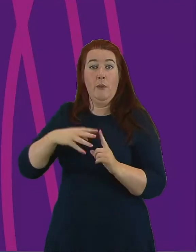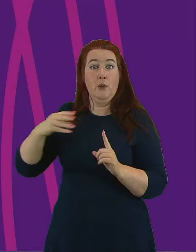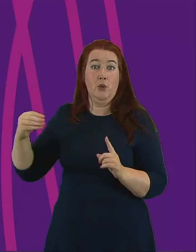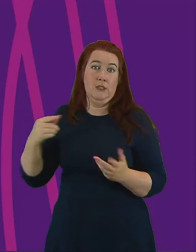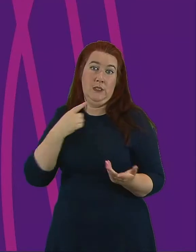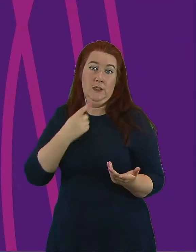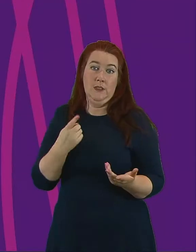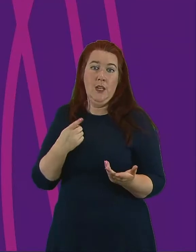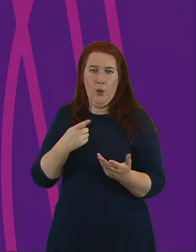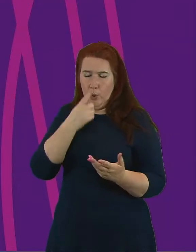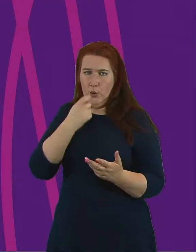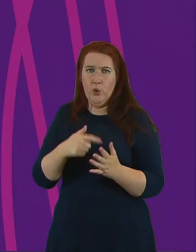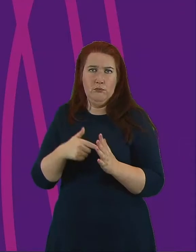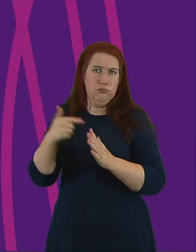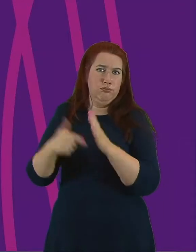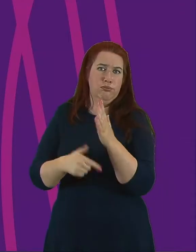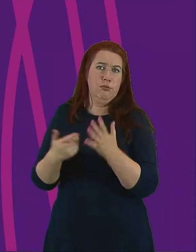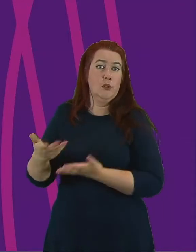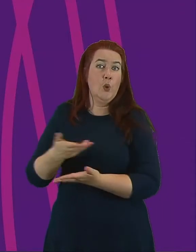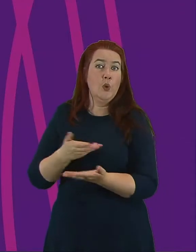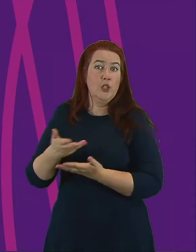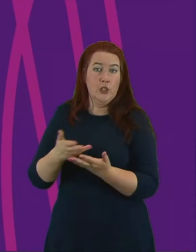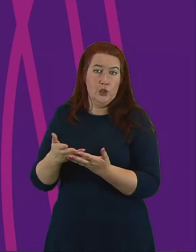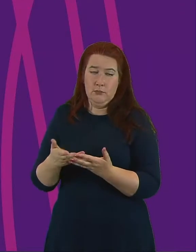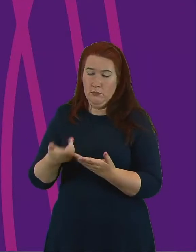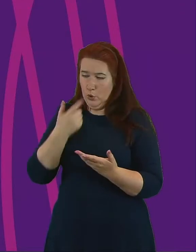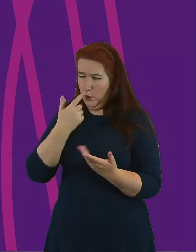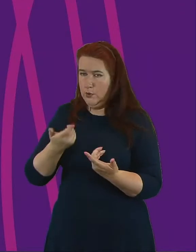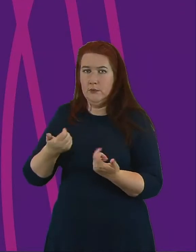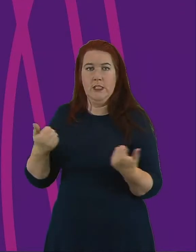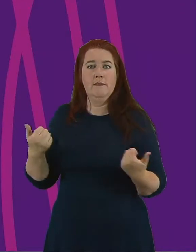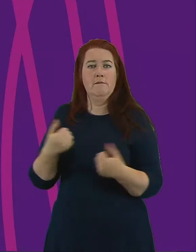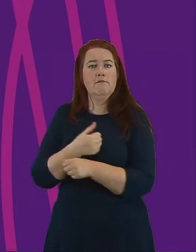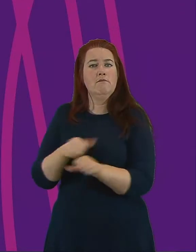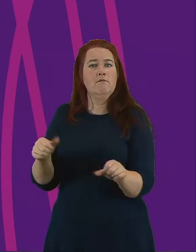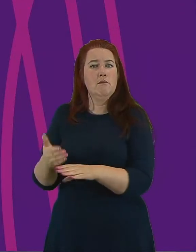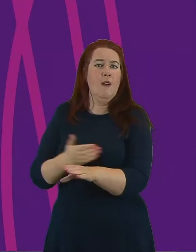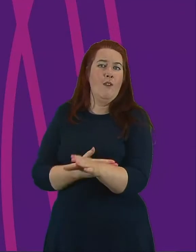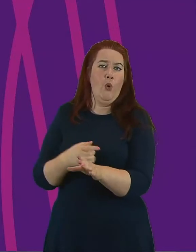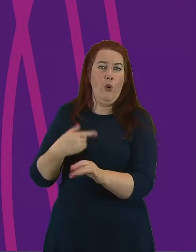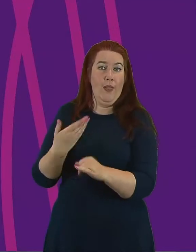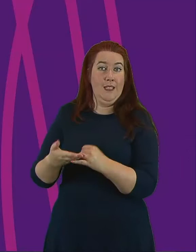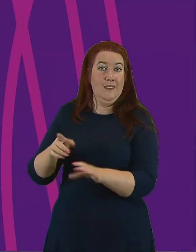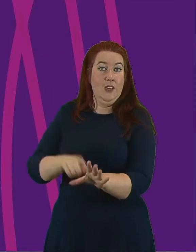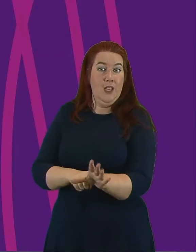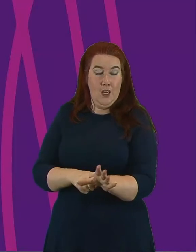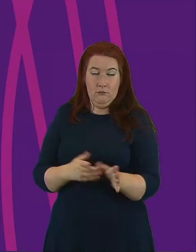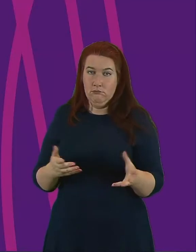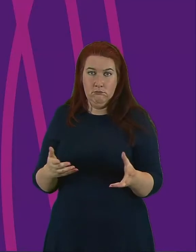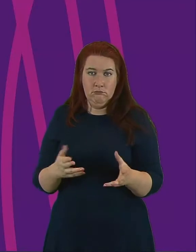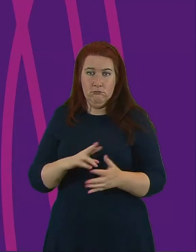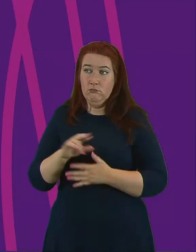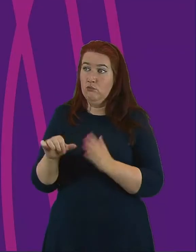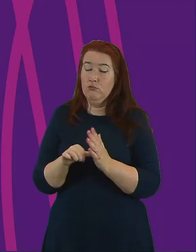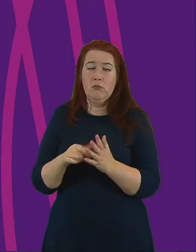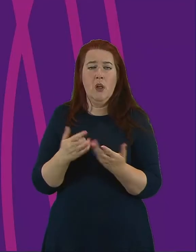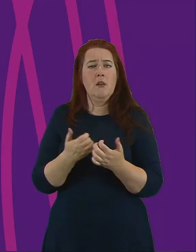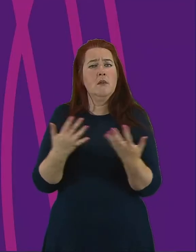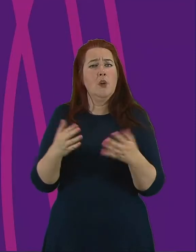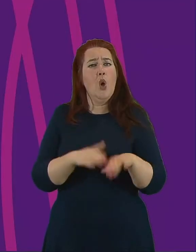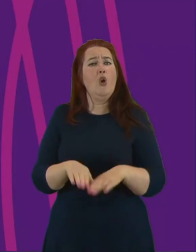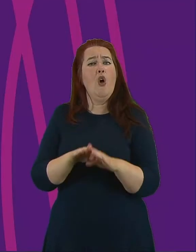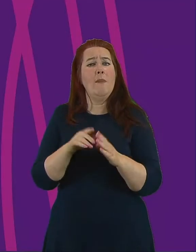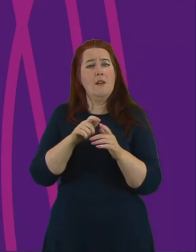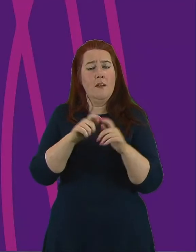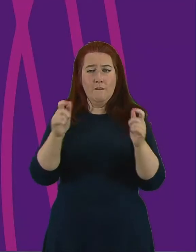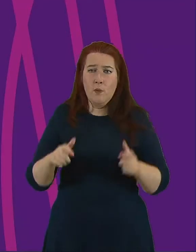intensify those negotiations to complete that task before the end of the year. And there will be no difficulty in so doing. The number of common frameworks which we agreed that we